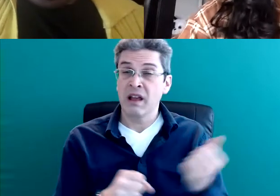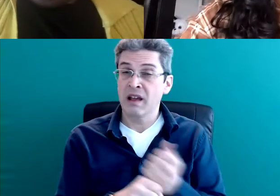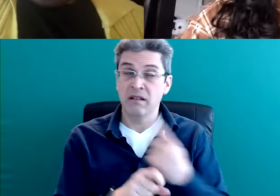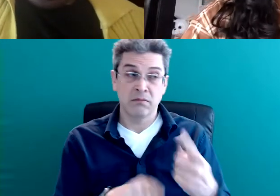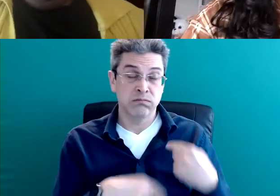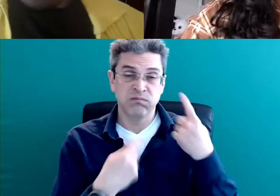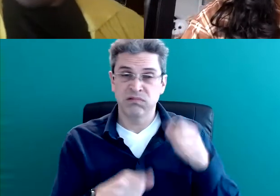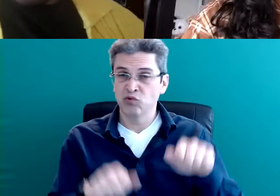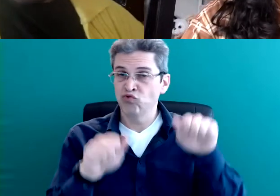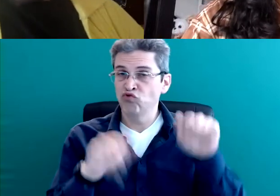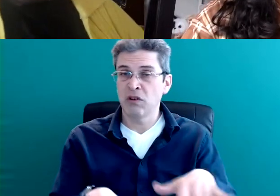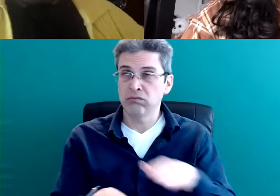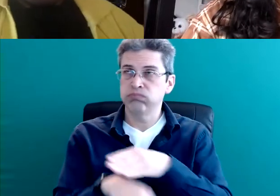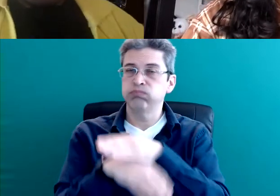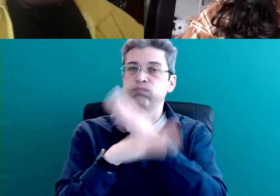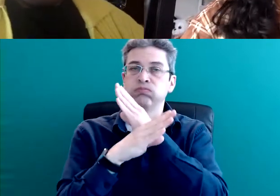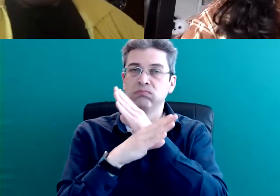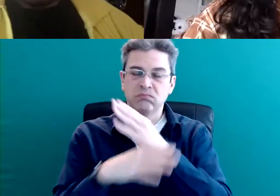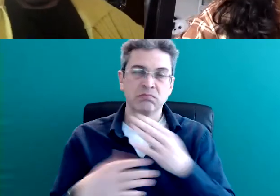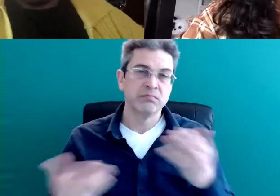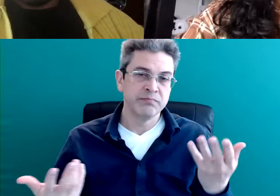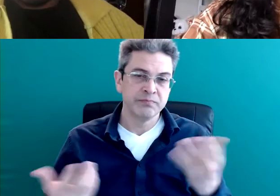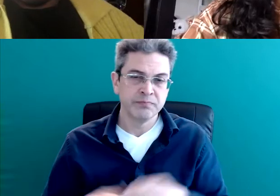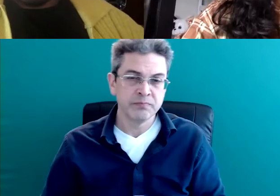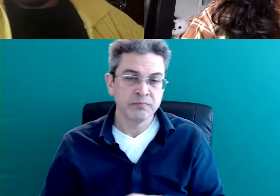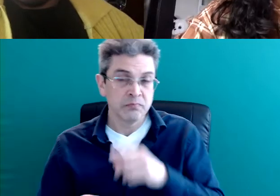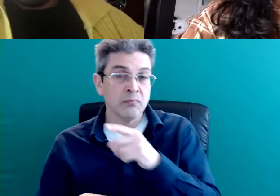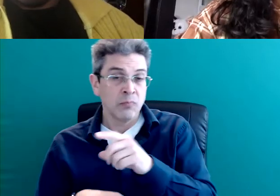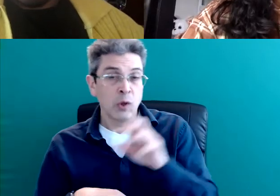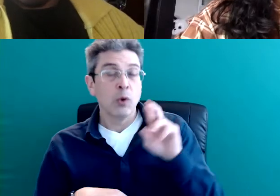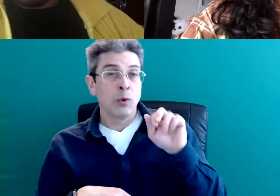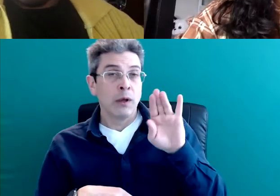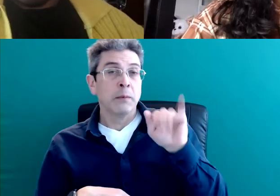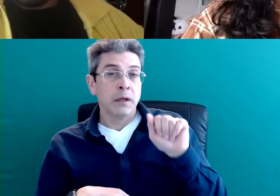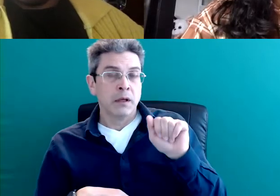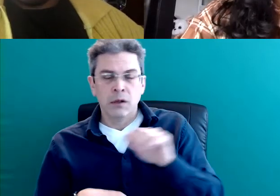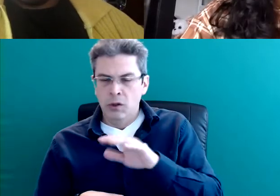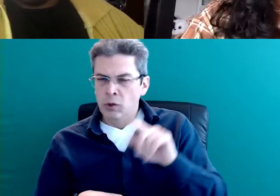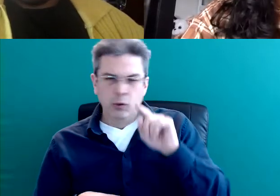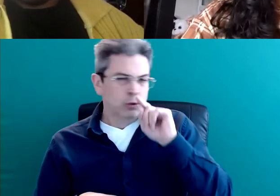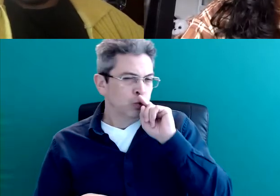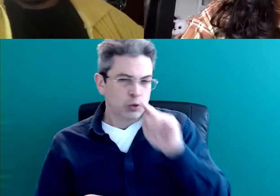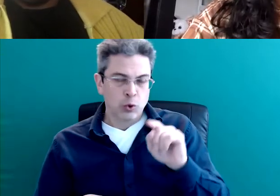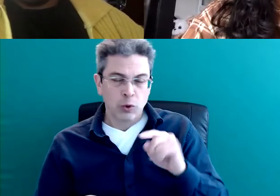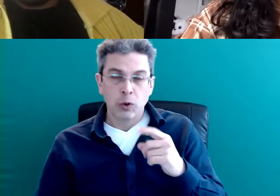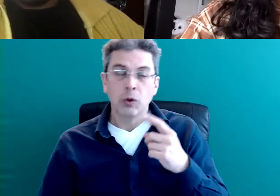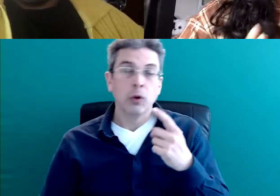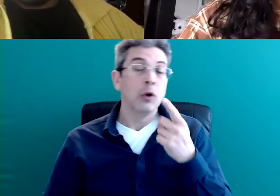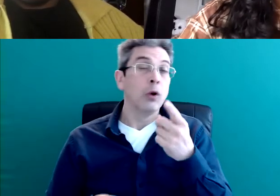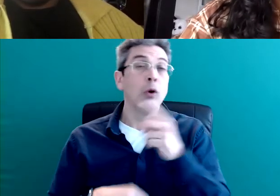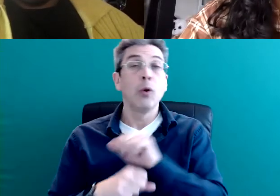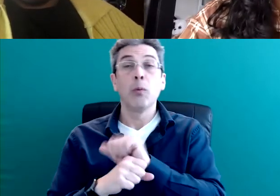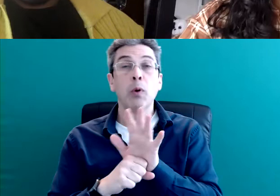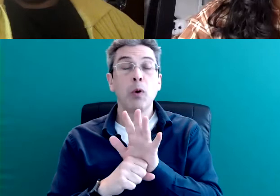those communities. I think that's so true. And one of my favorite parts, I guess, about the pandemic though, is the sense